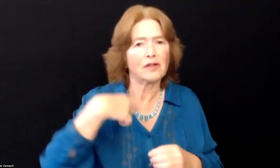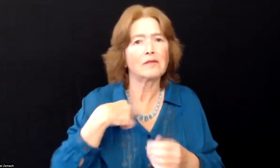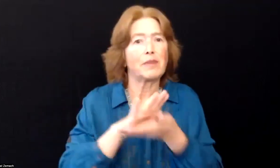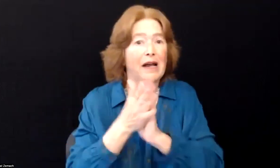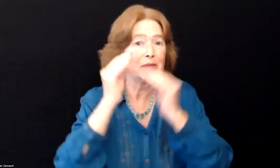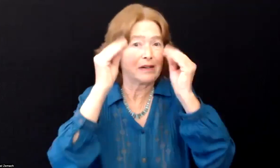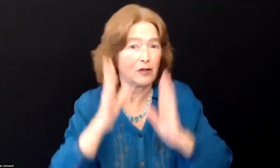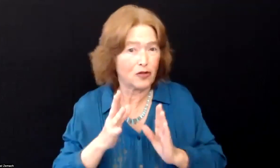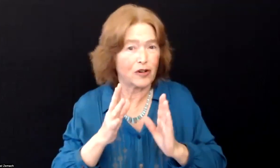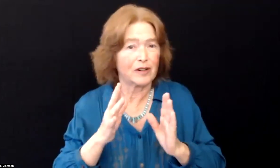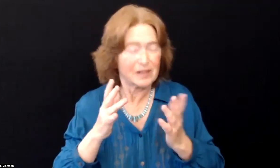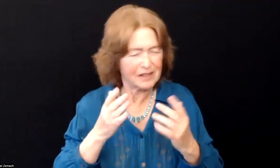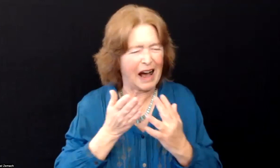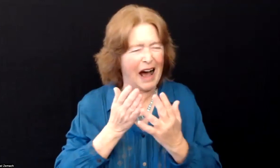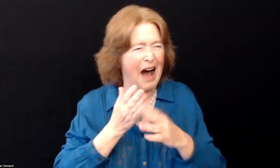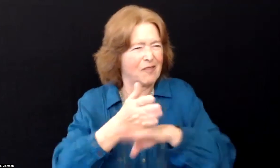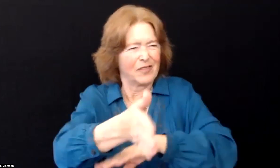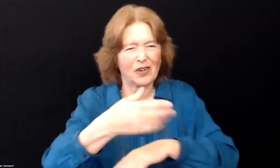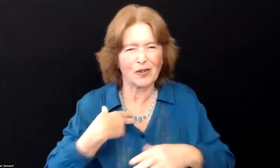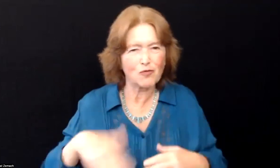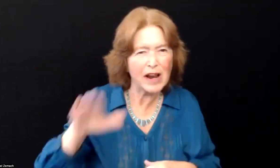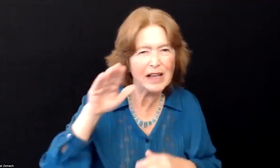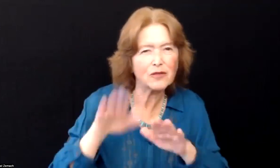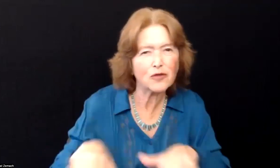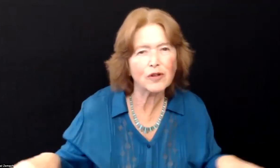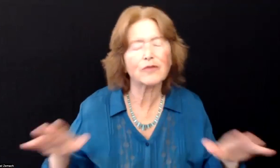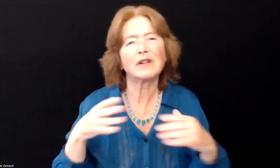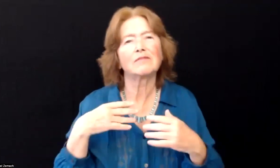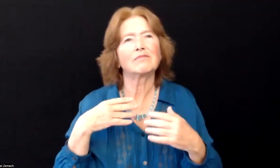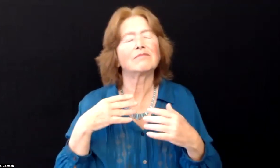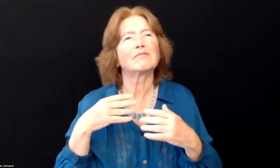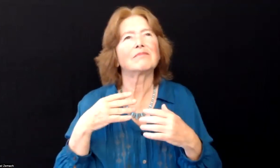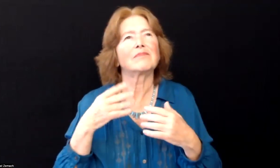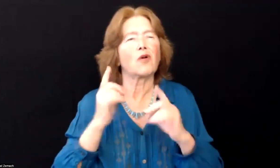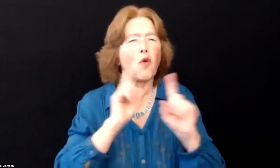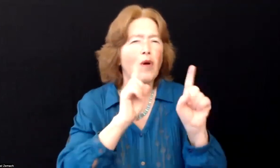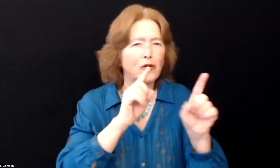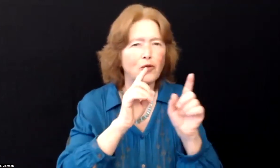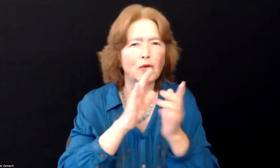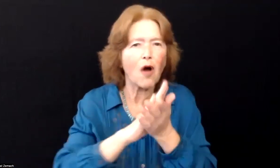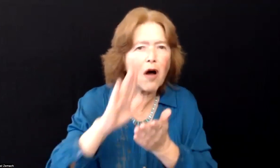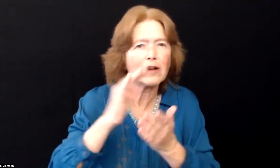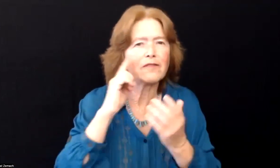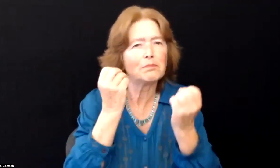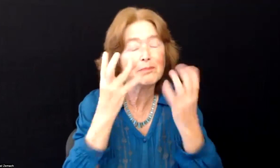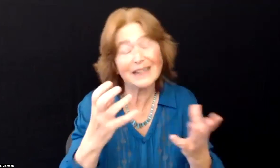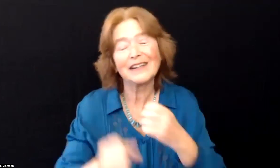And when I became a teacher, and that was after I raised my children, and I had gone to college for